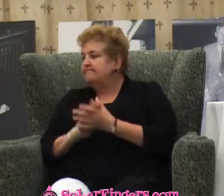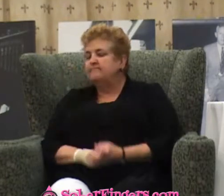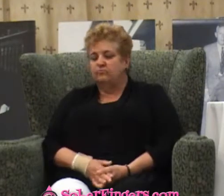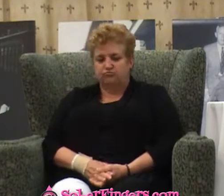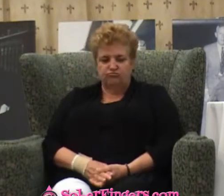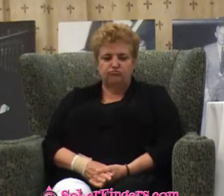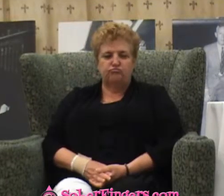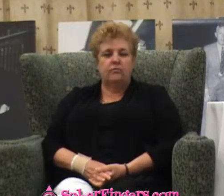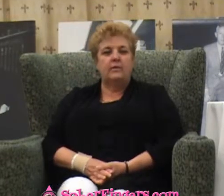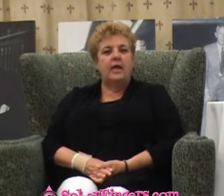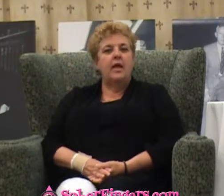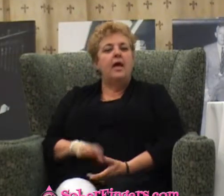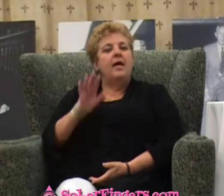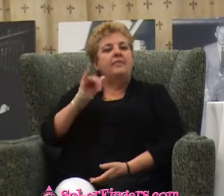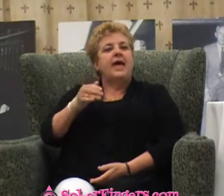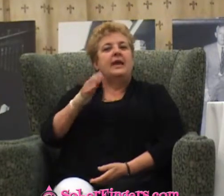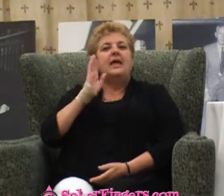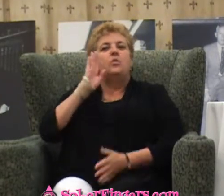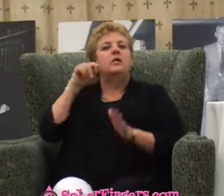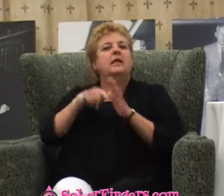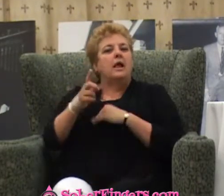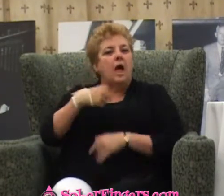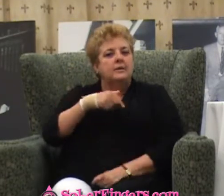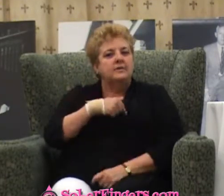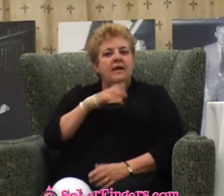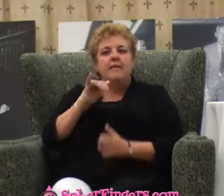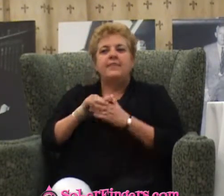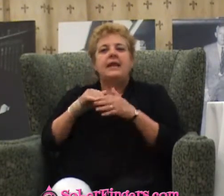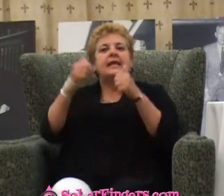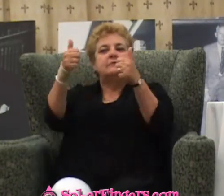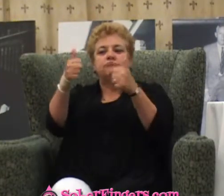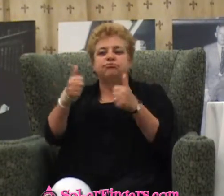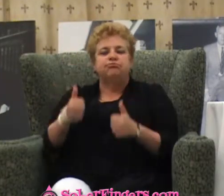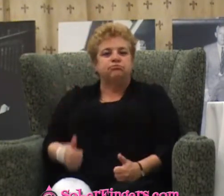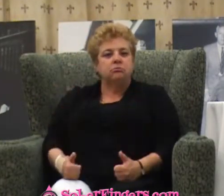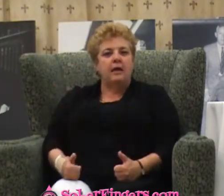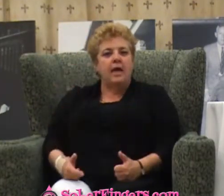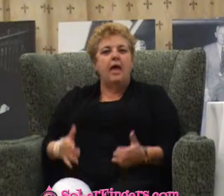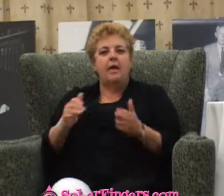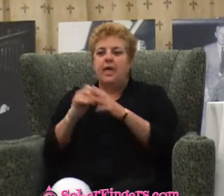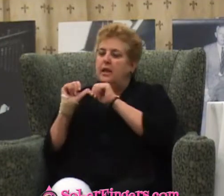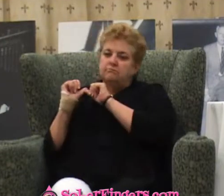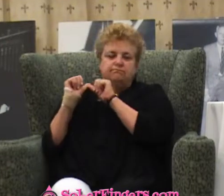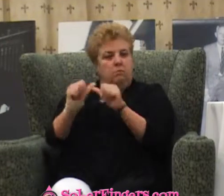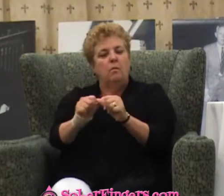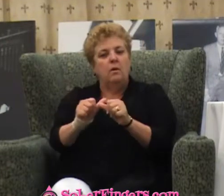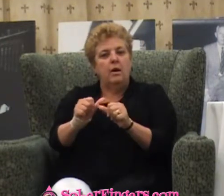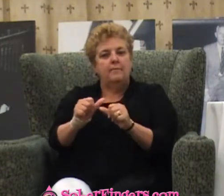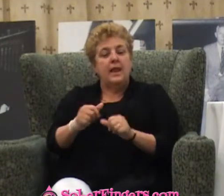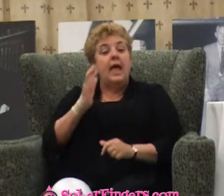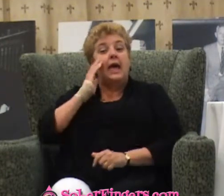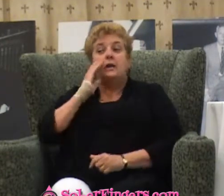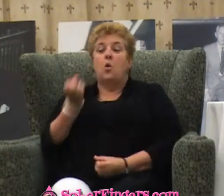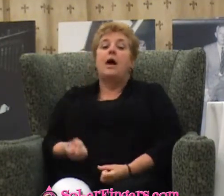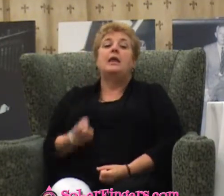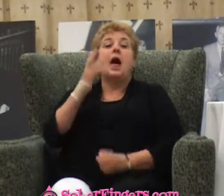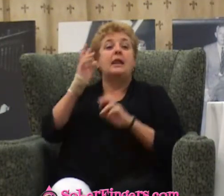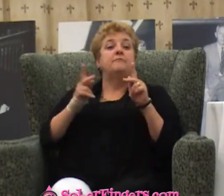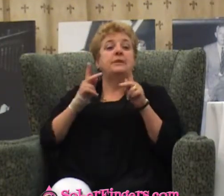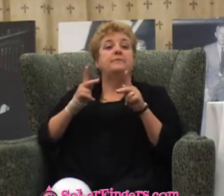That it was fatal, it was progressive, it was chronic. And I know a lot of people throw the phrase out, don't